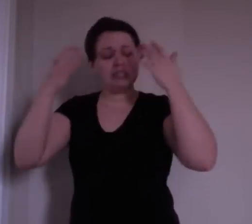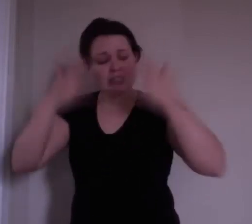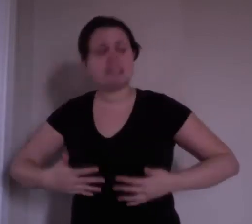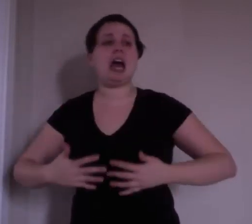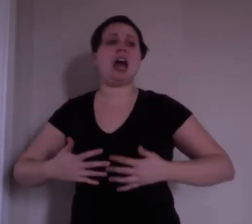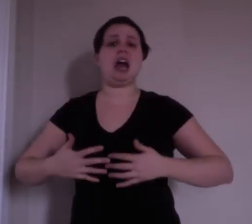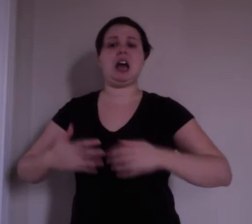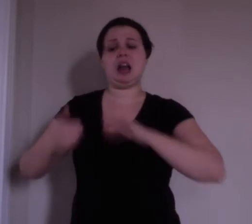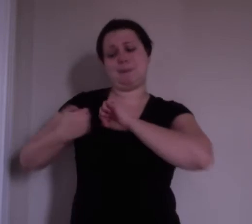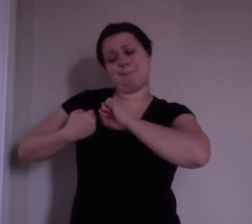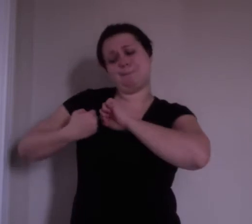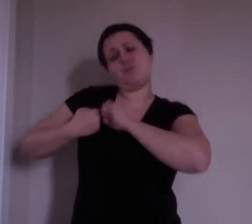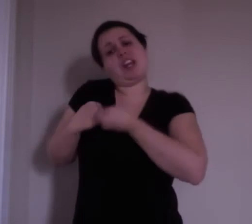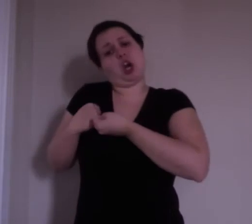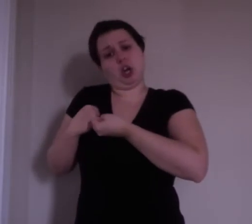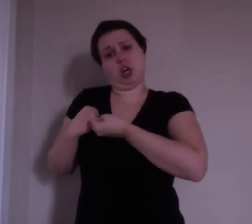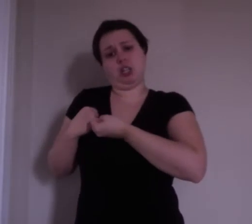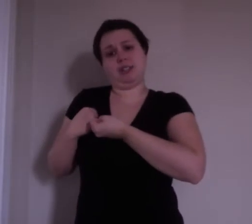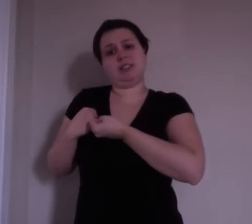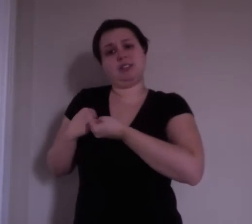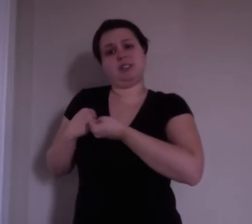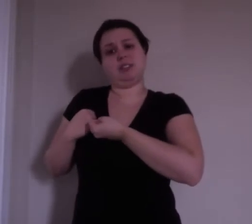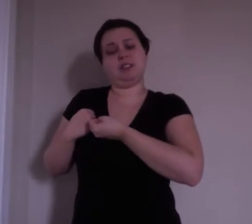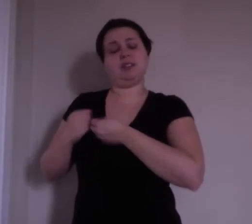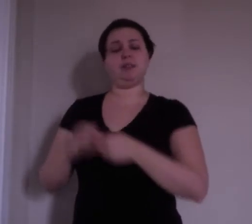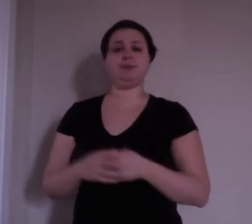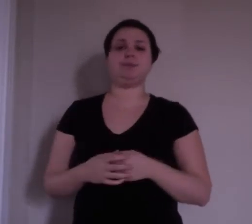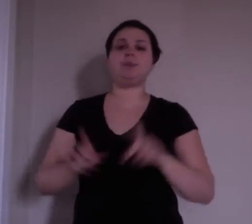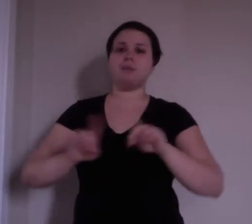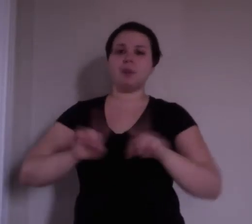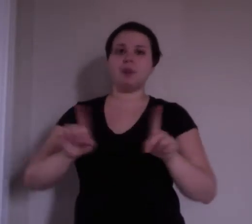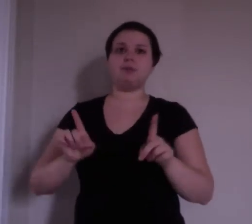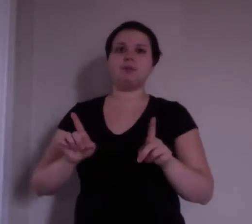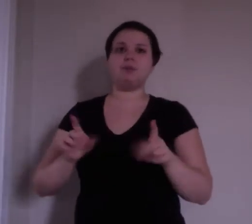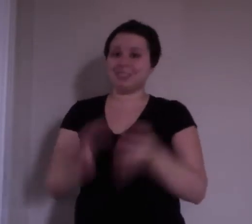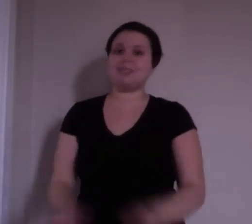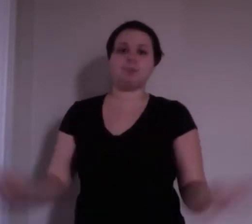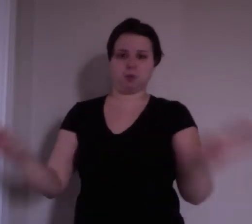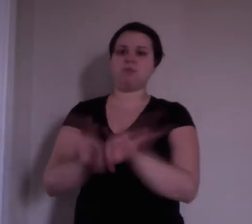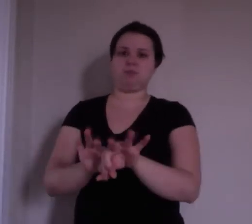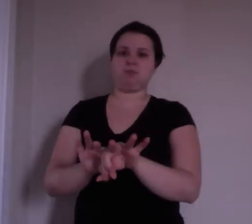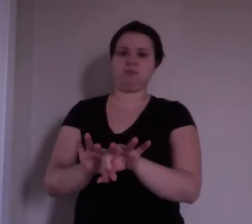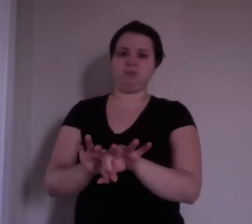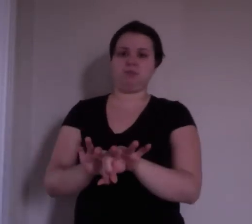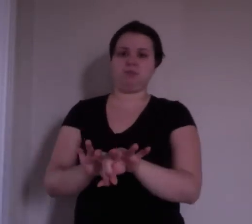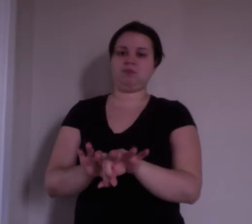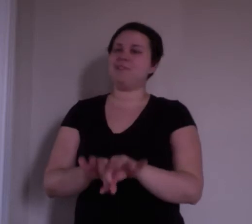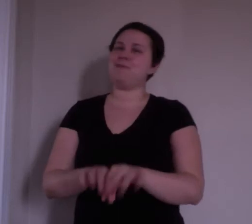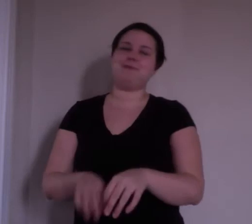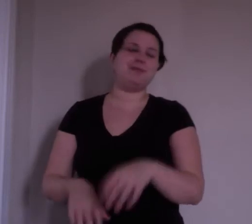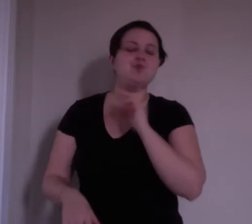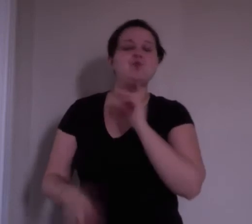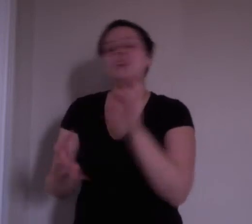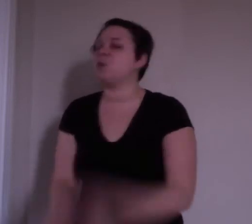our hearts. But it's worth it. Oh man, is it worth it? Because a revolution